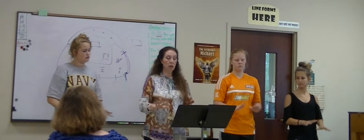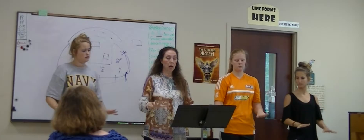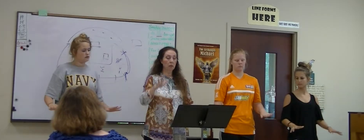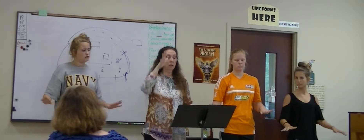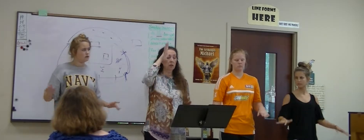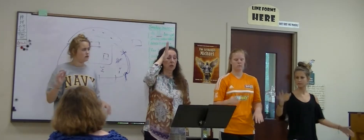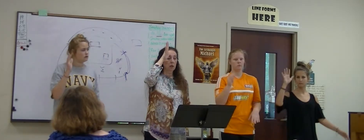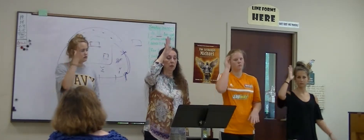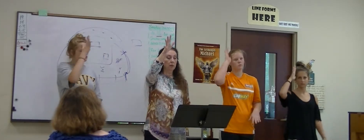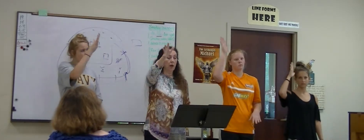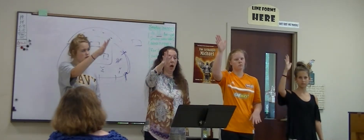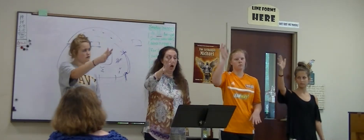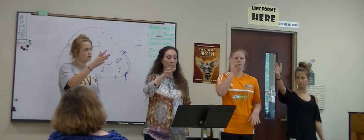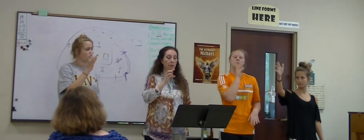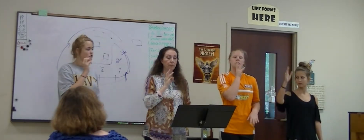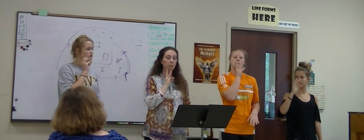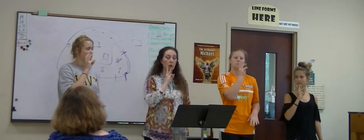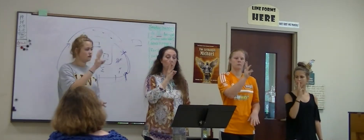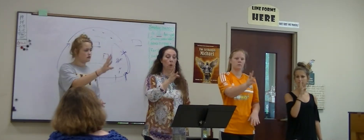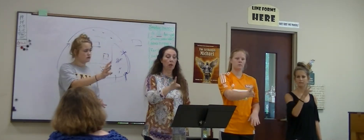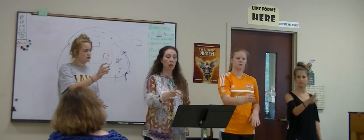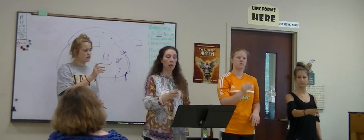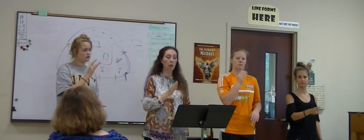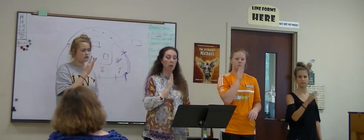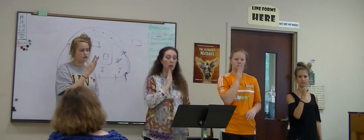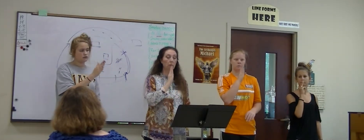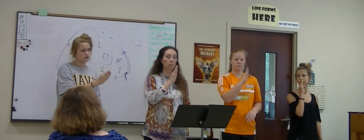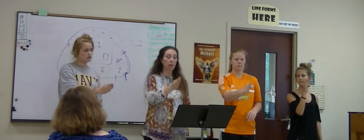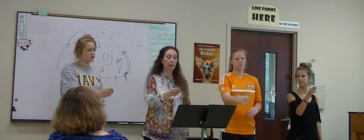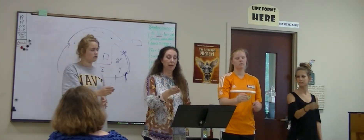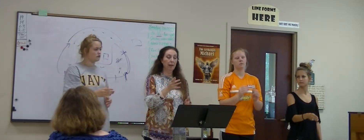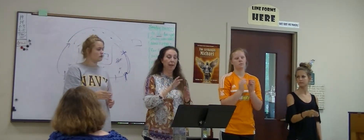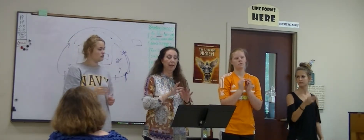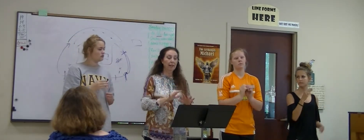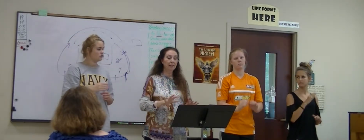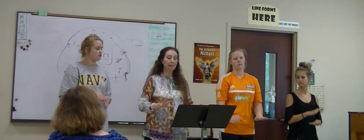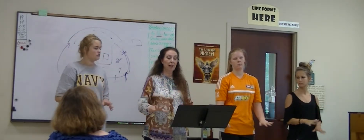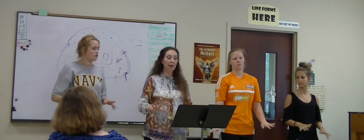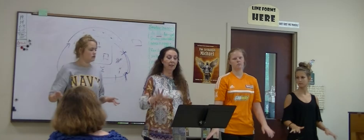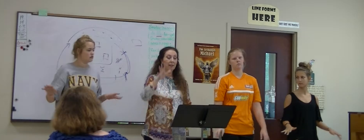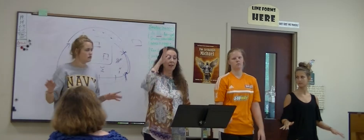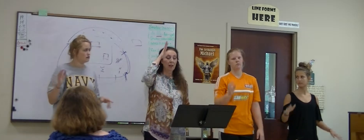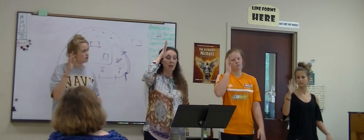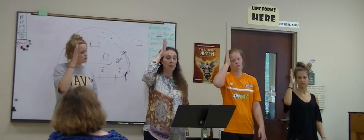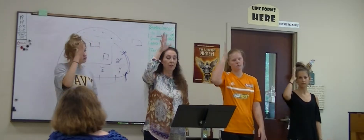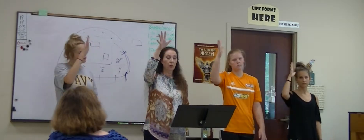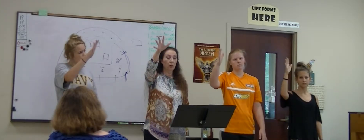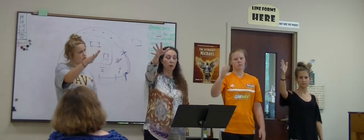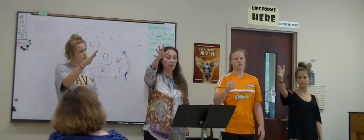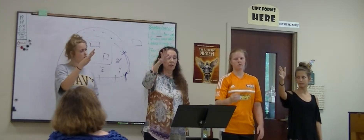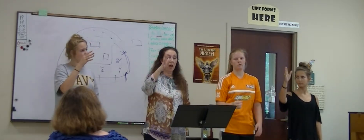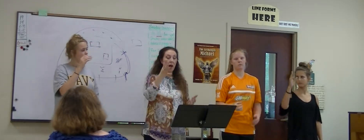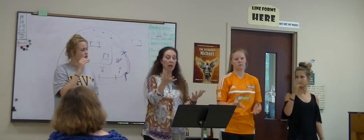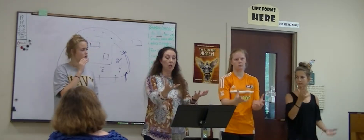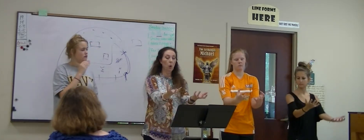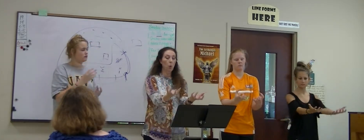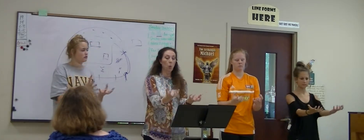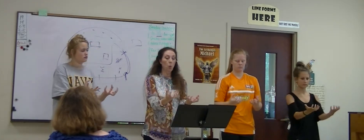done, thy will be done, third one, thy